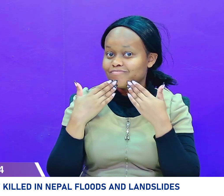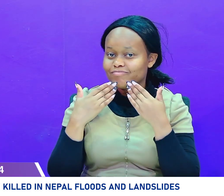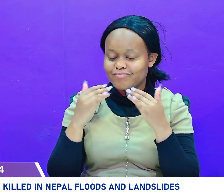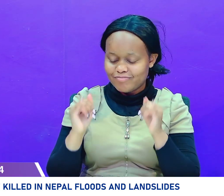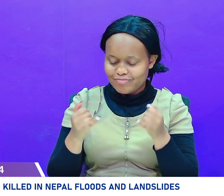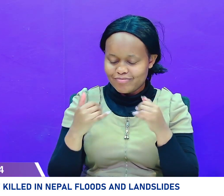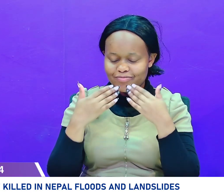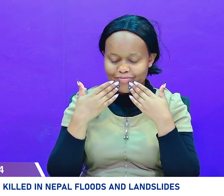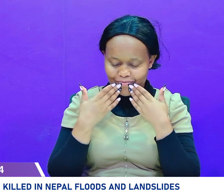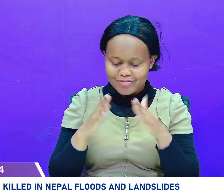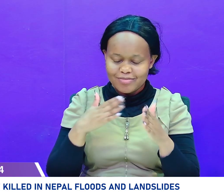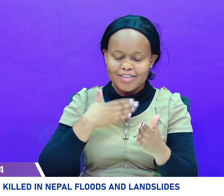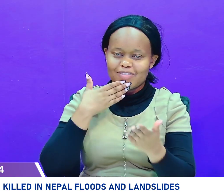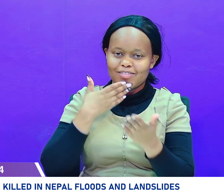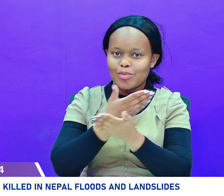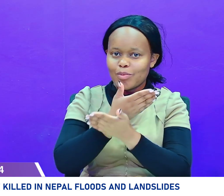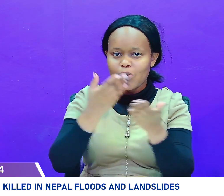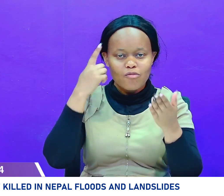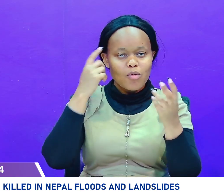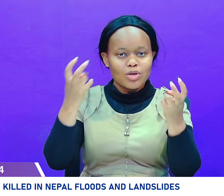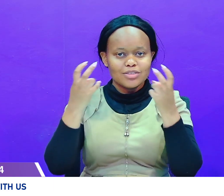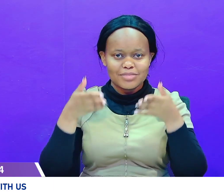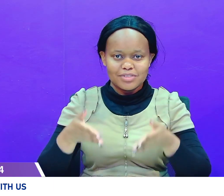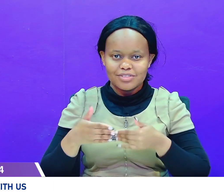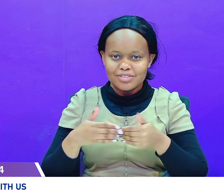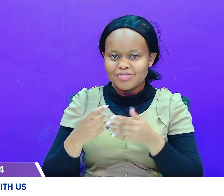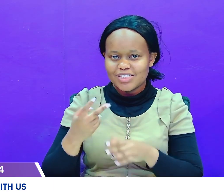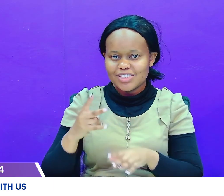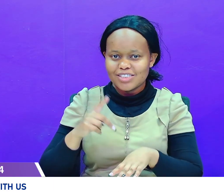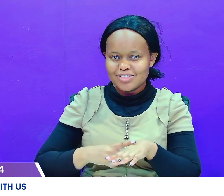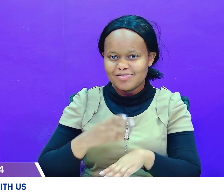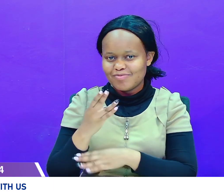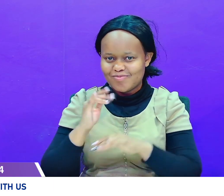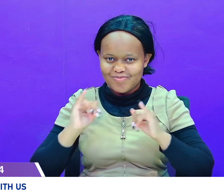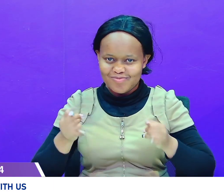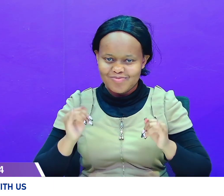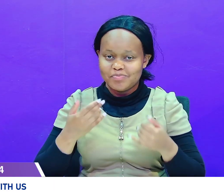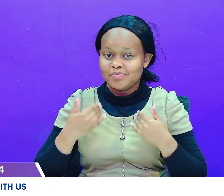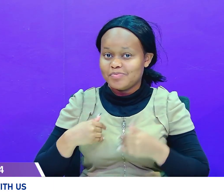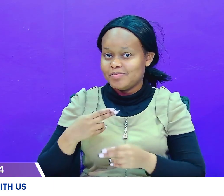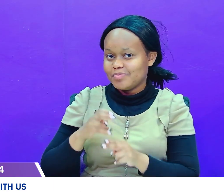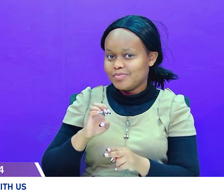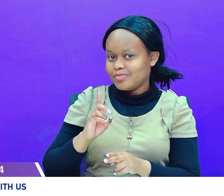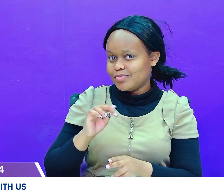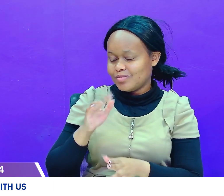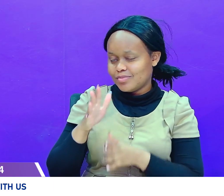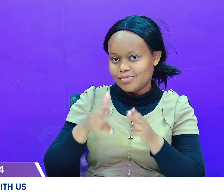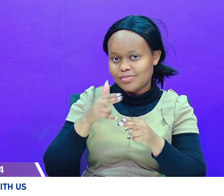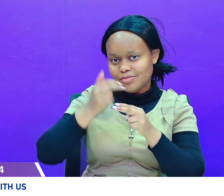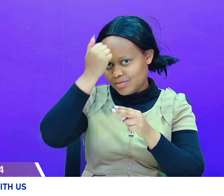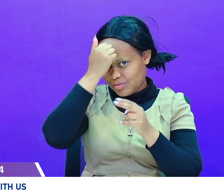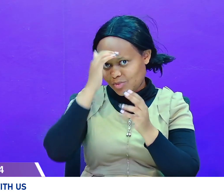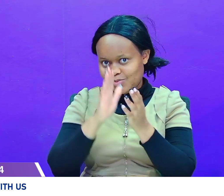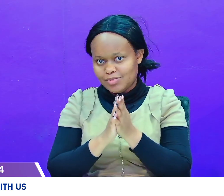That's all we had for you, our viewers. Thank you for joining me for the 4 p.m. news. You've been with me,